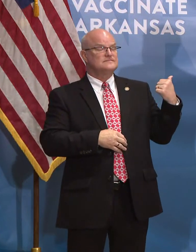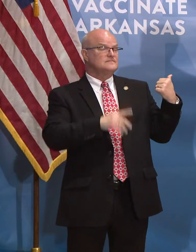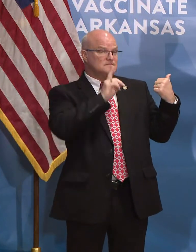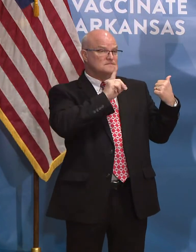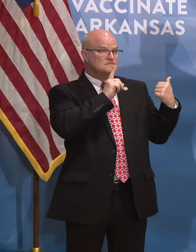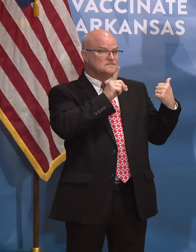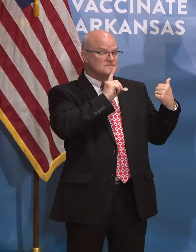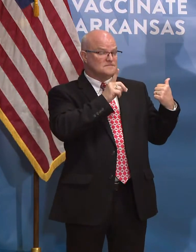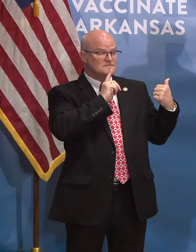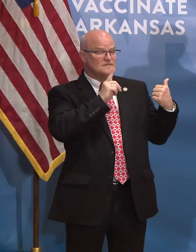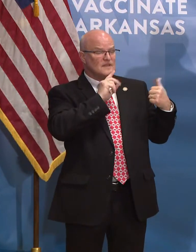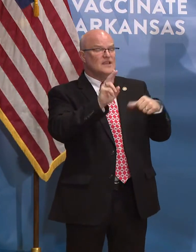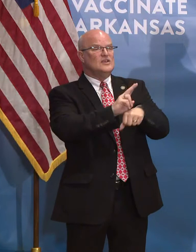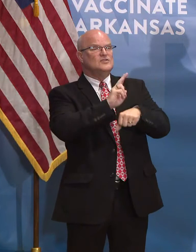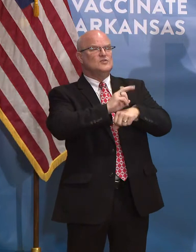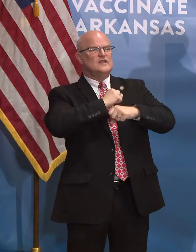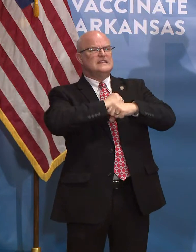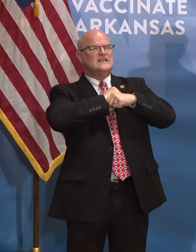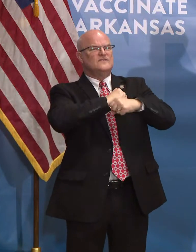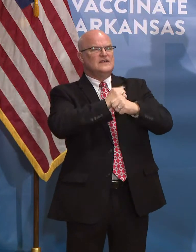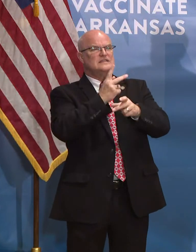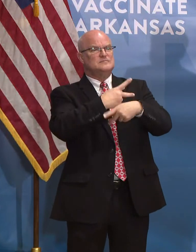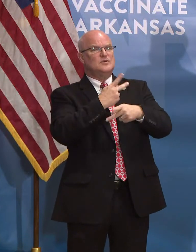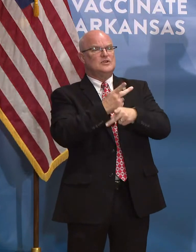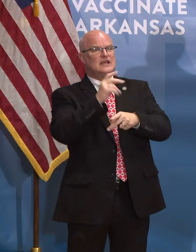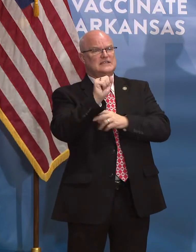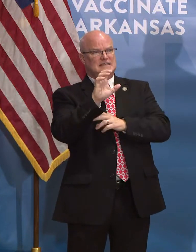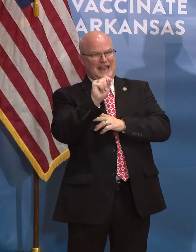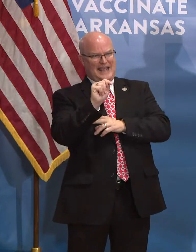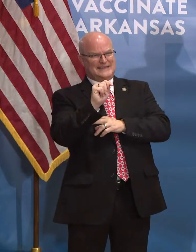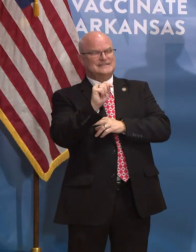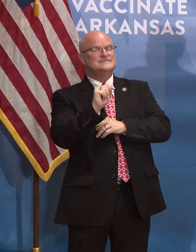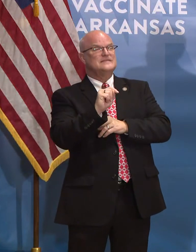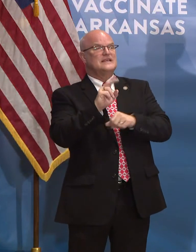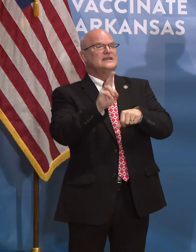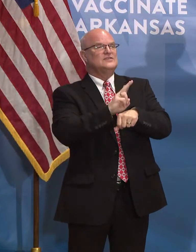did. He's used the Defense Production Act. He